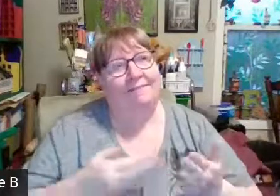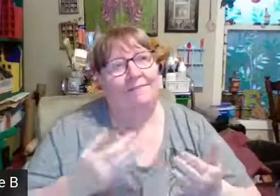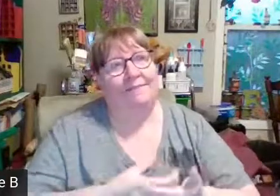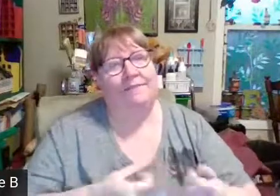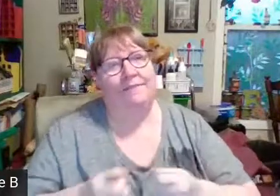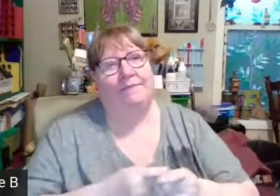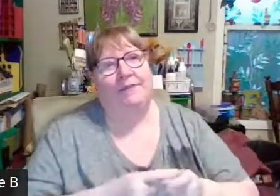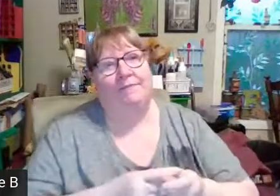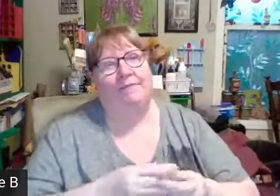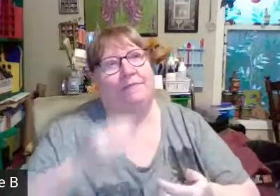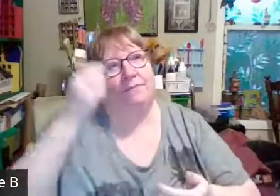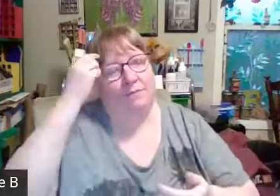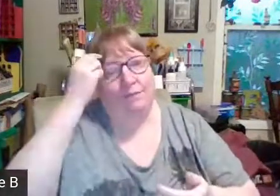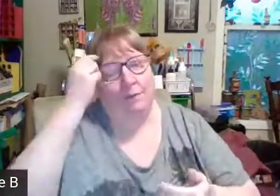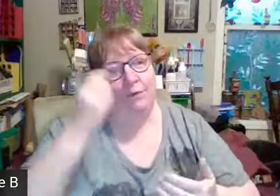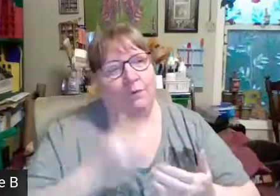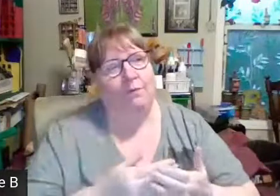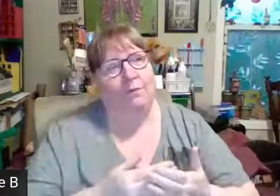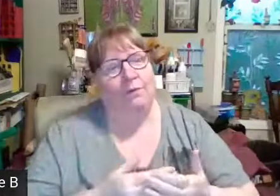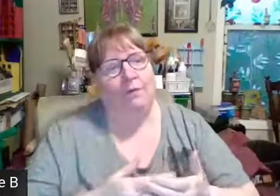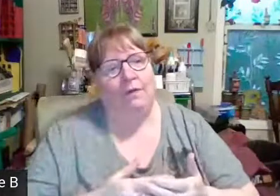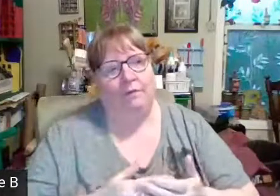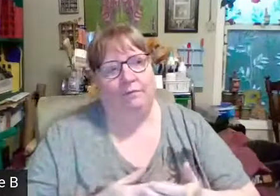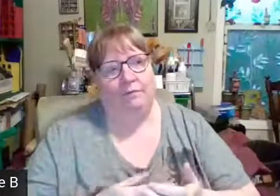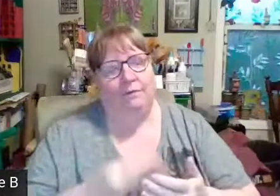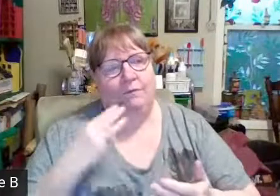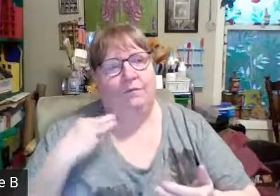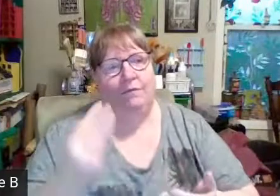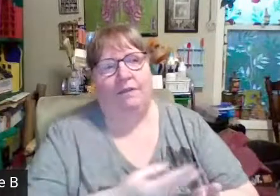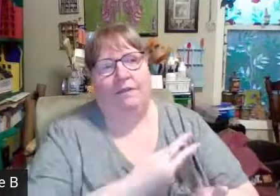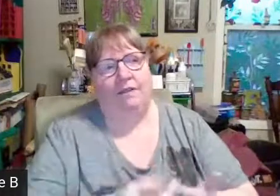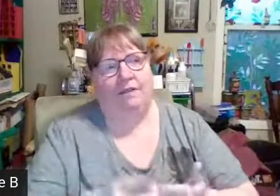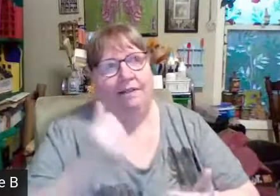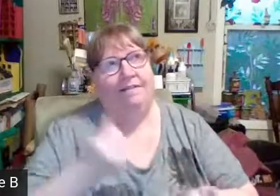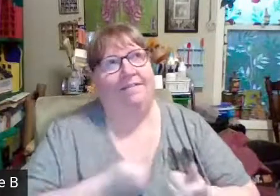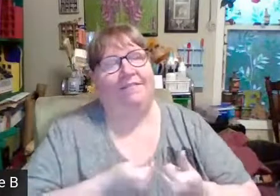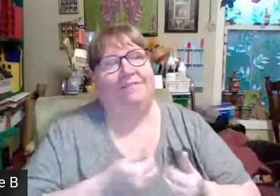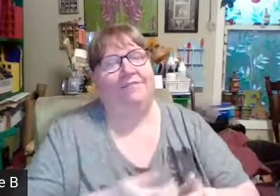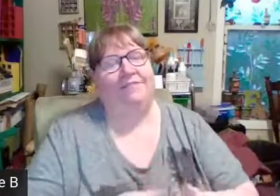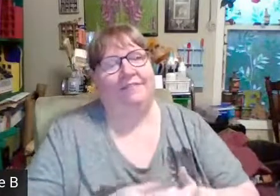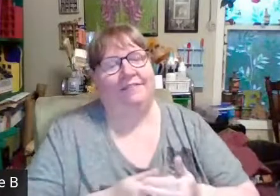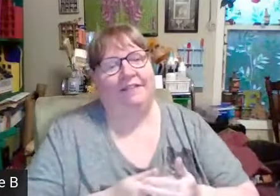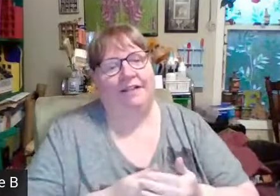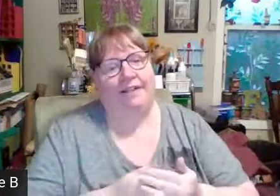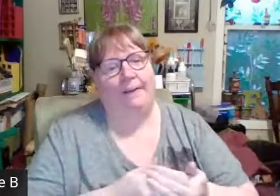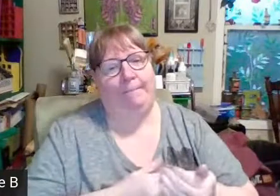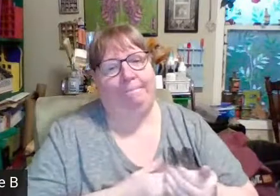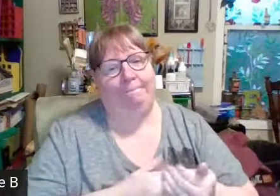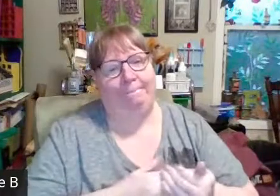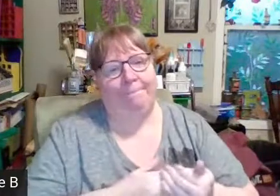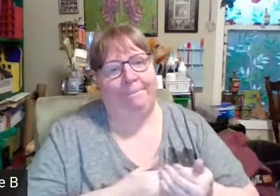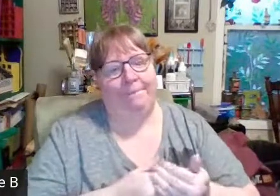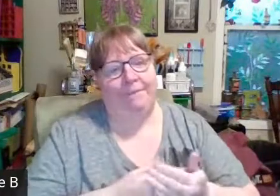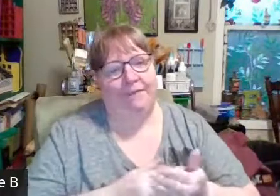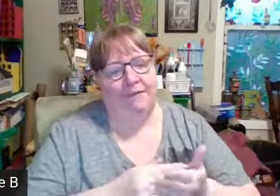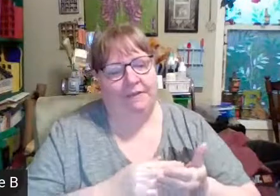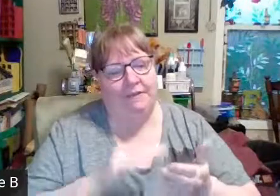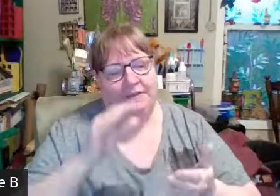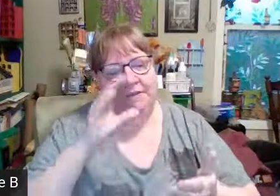a good example. And it makes sense for us budget-wise, but keep in mind that we're already sending